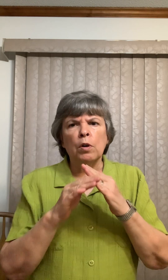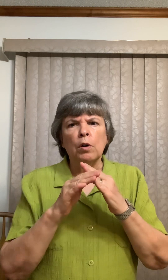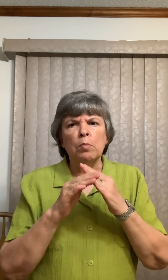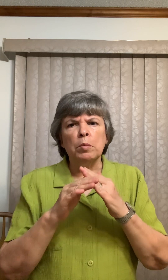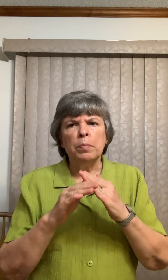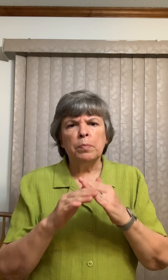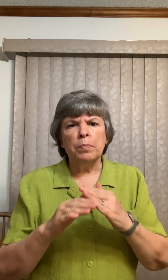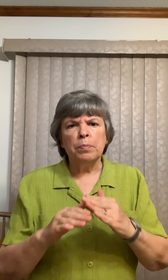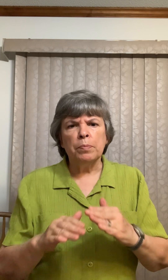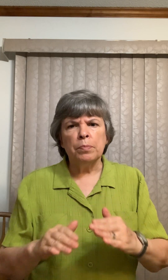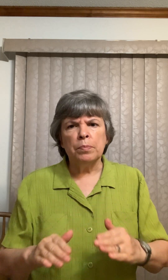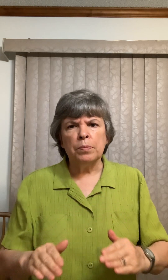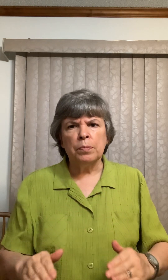Calm.